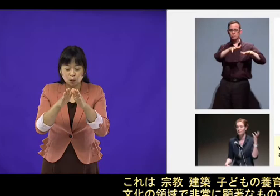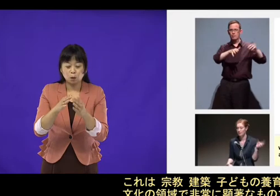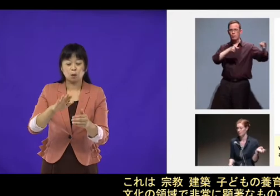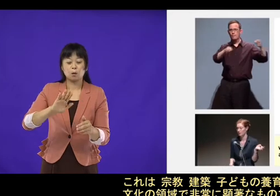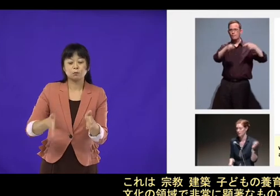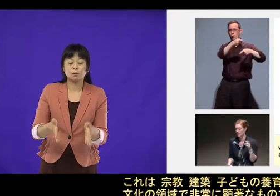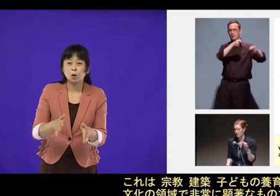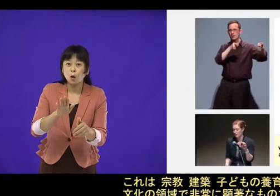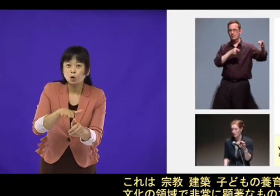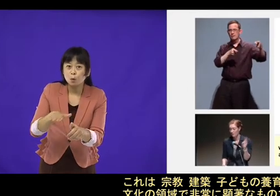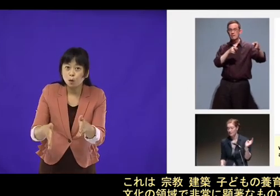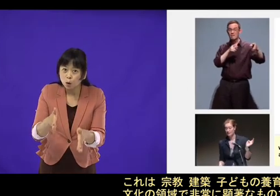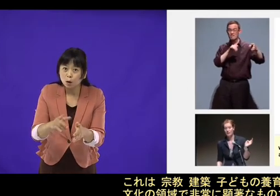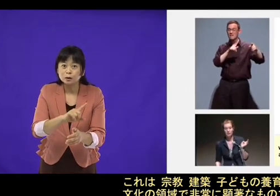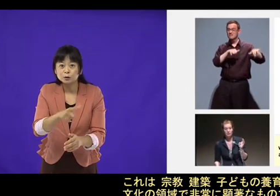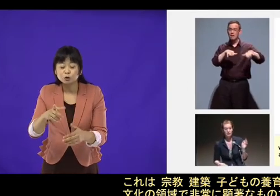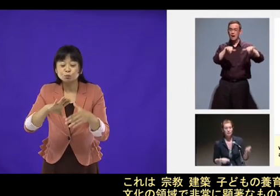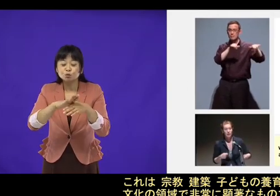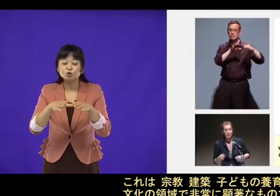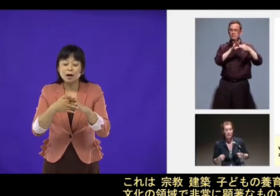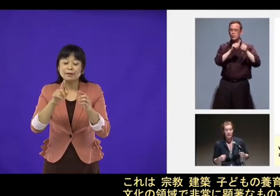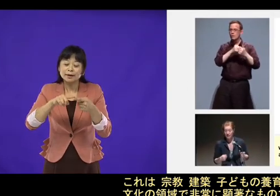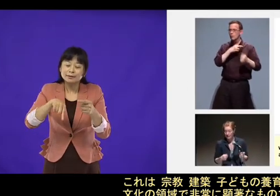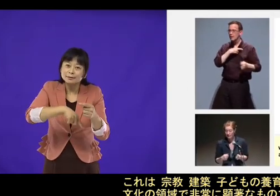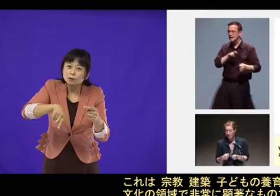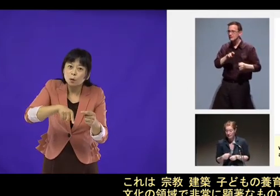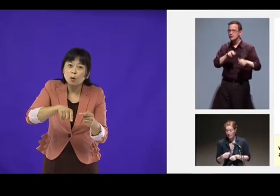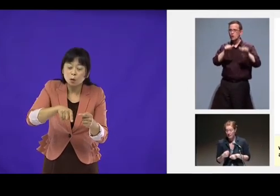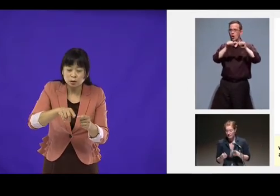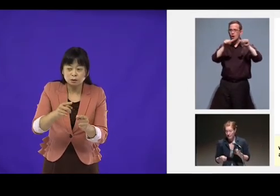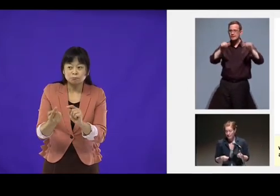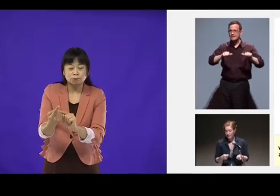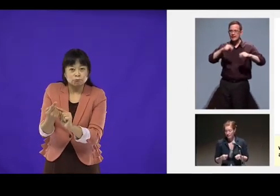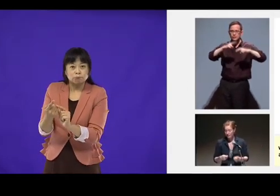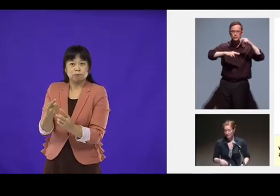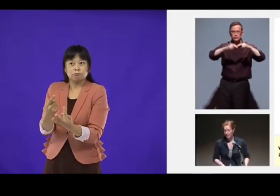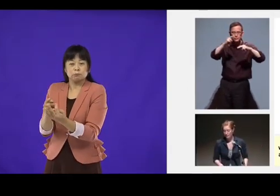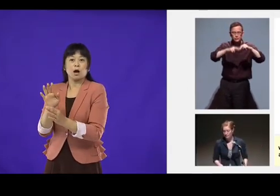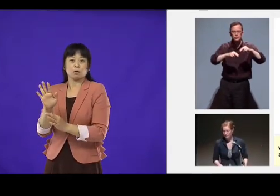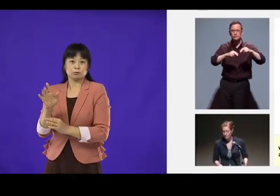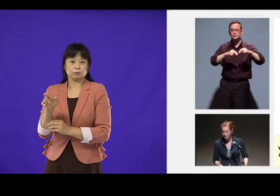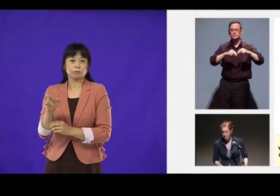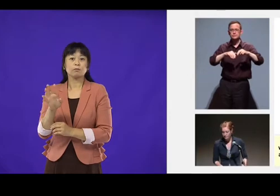as religion, architecture, child rearing. But I think